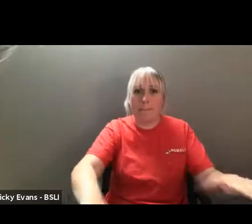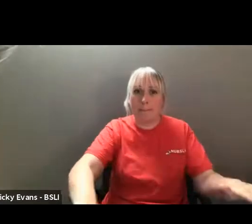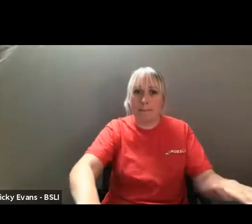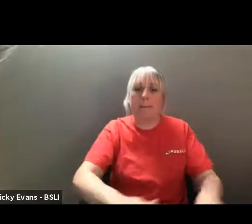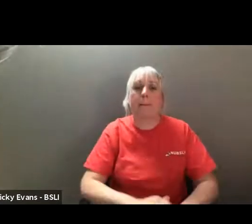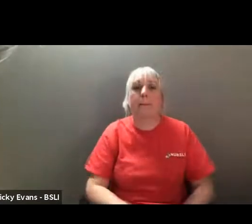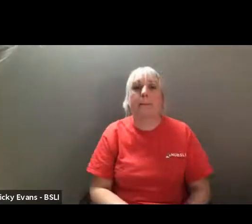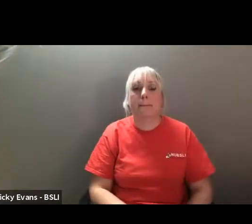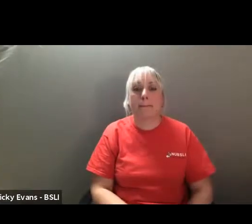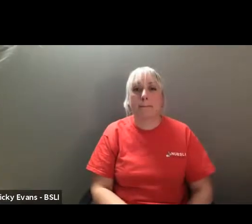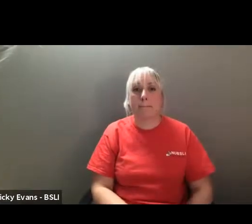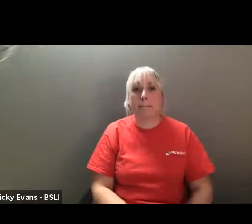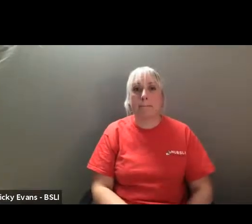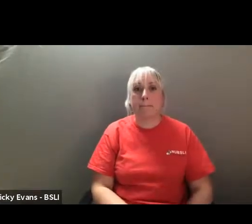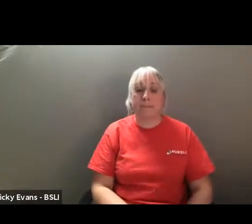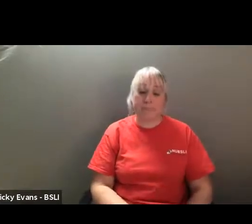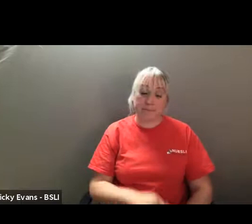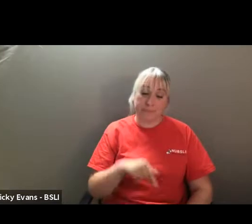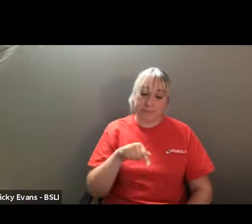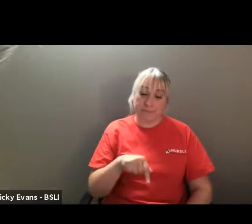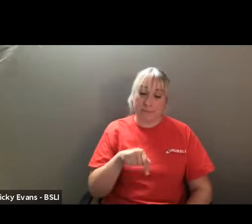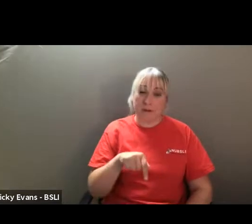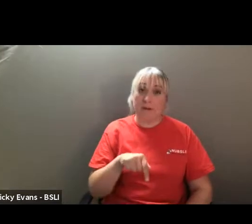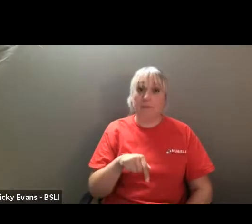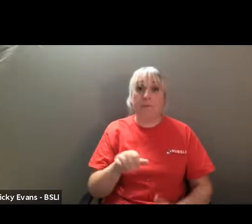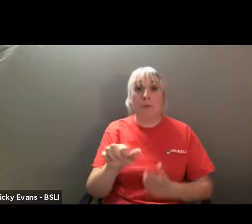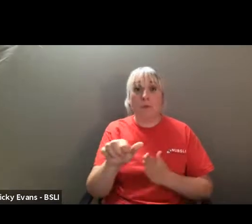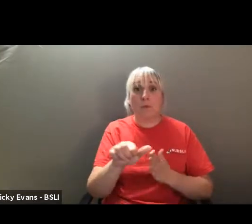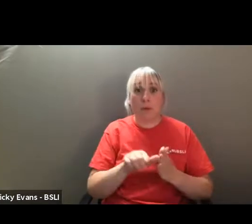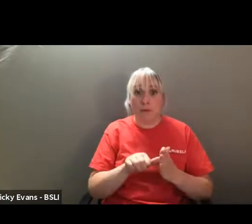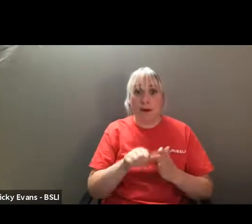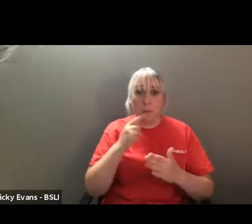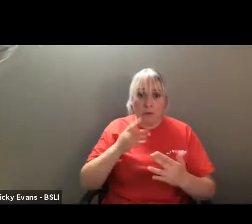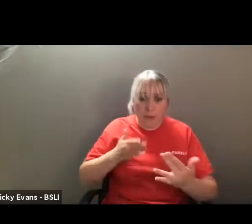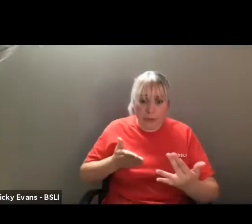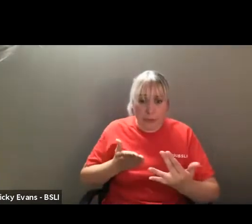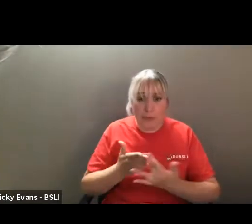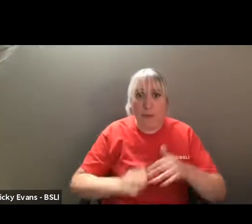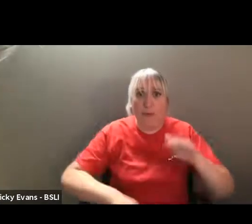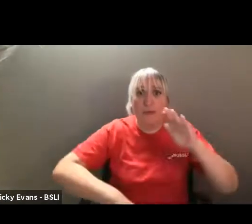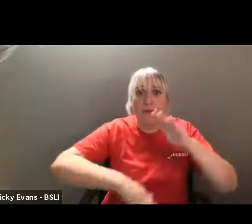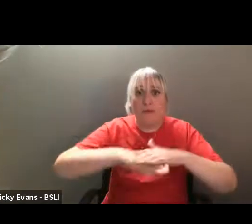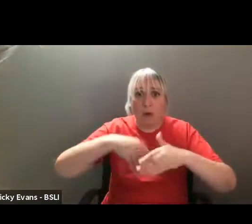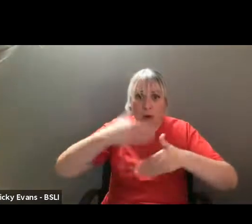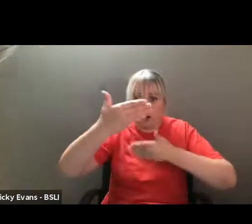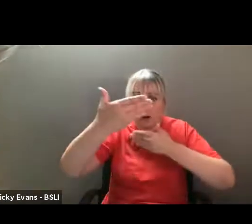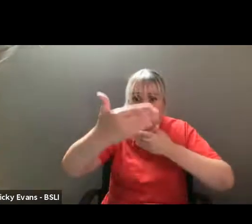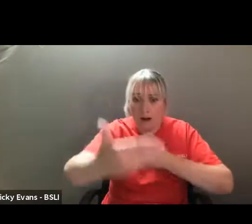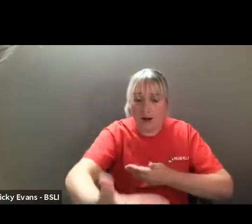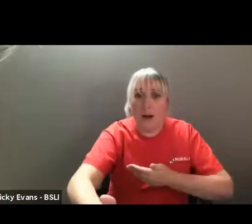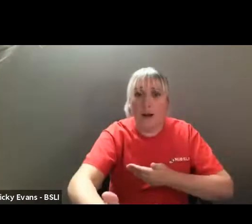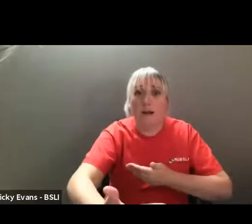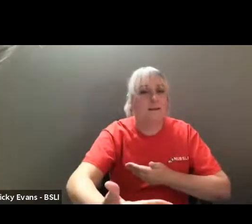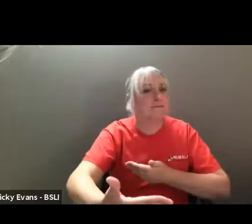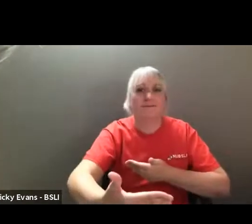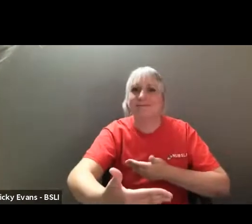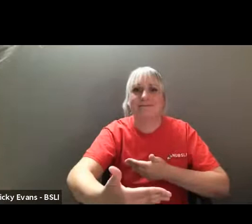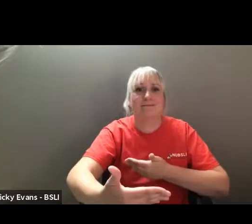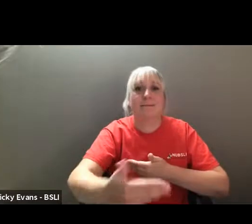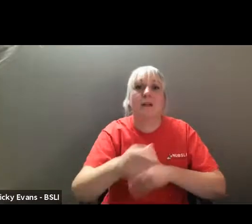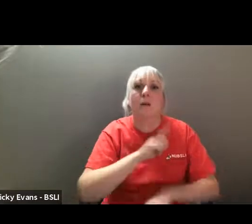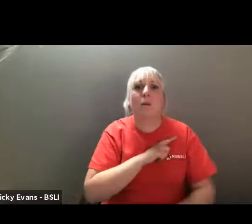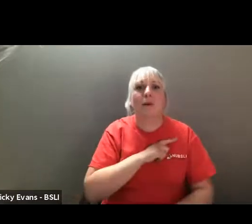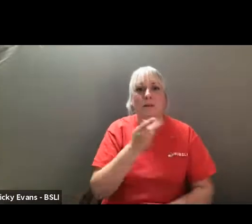the program didn't run the full length of its lifetime as it was set out. We had an election